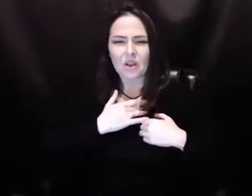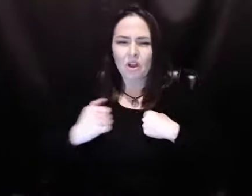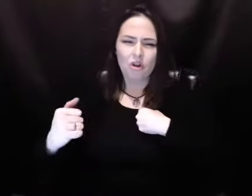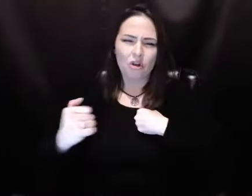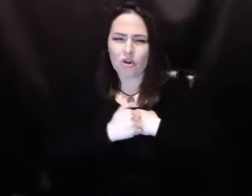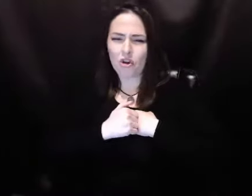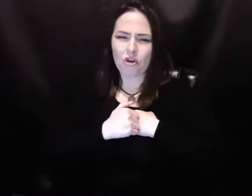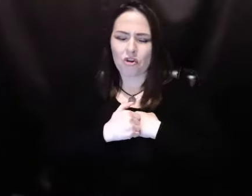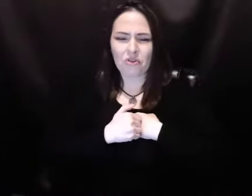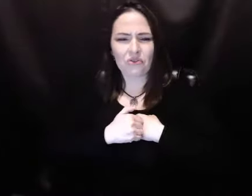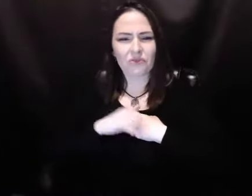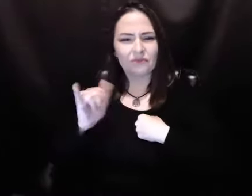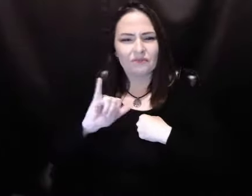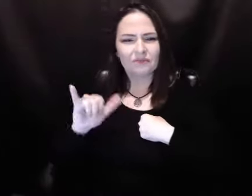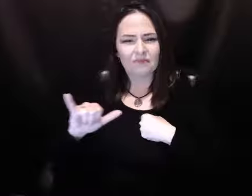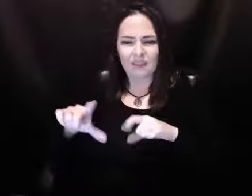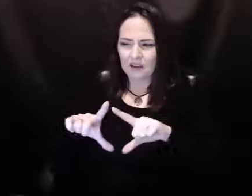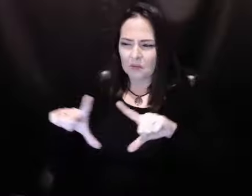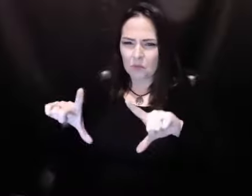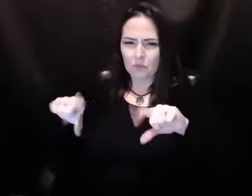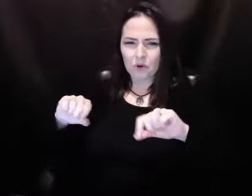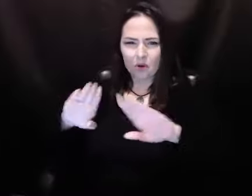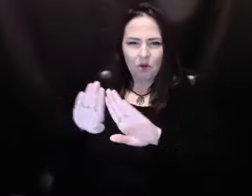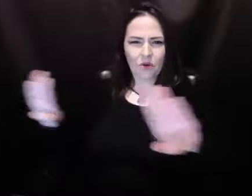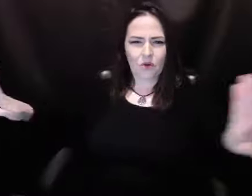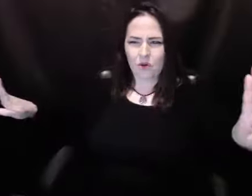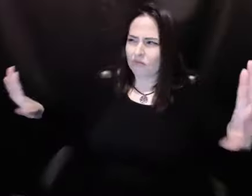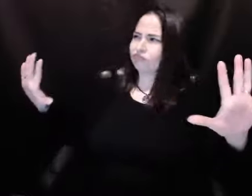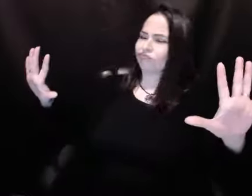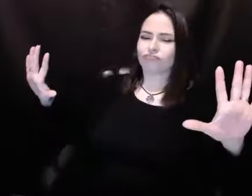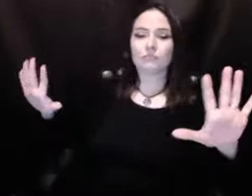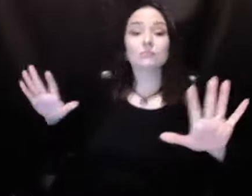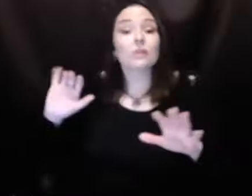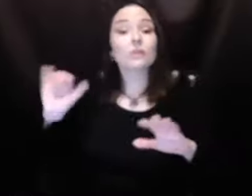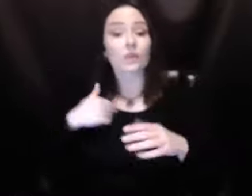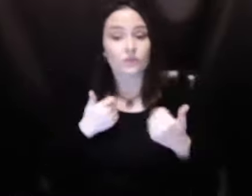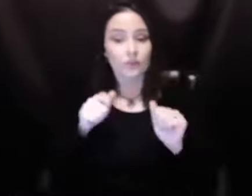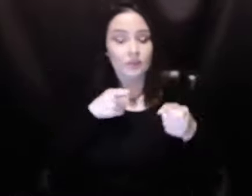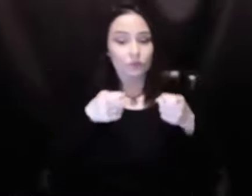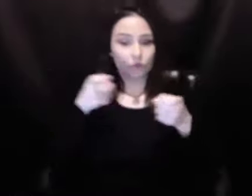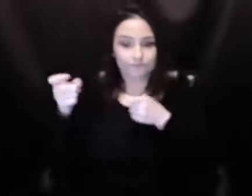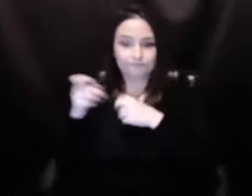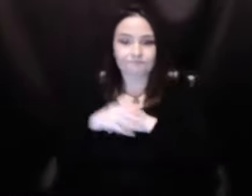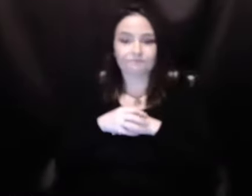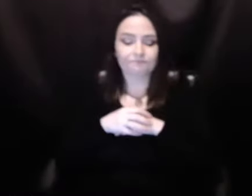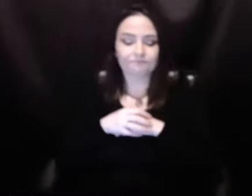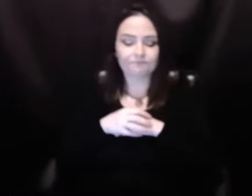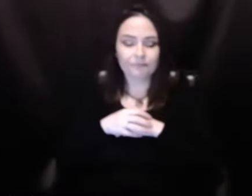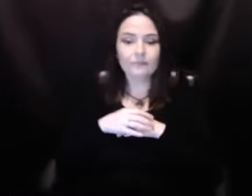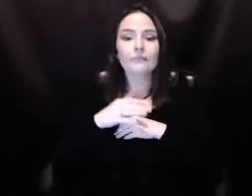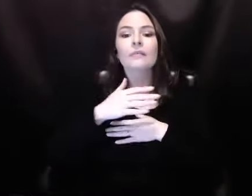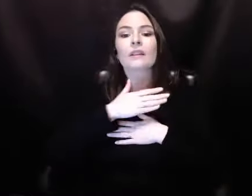resentment came out of fear and emotional pain. I had to protect myself from the pain that the drinking had